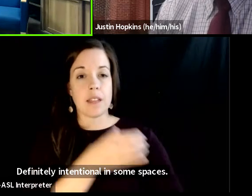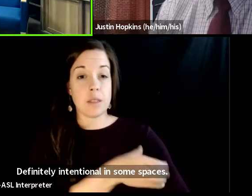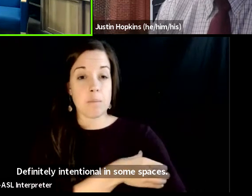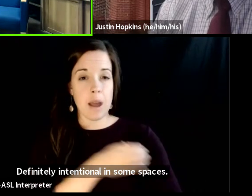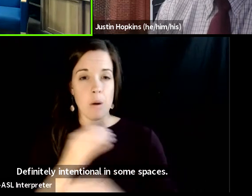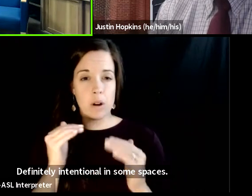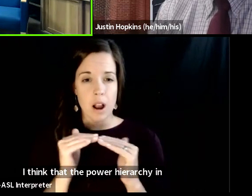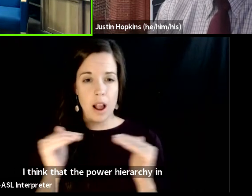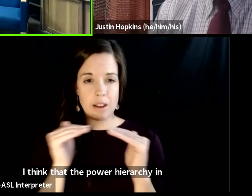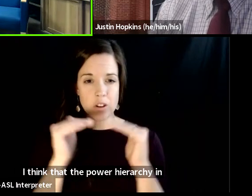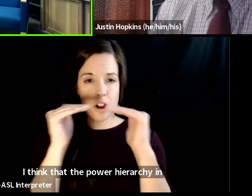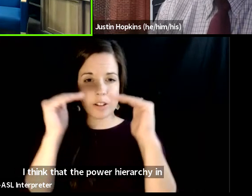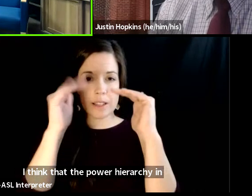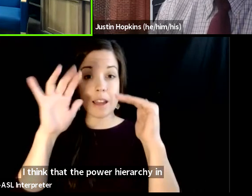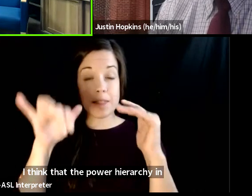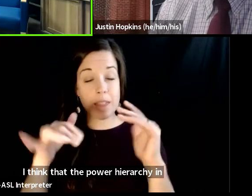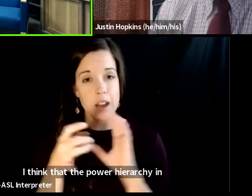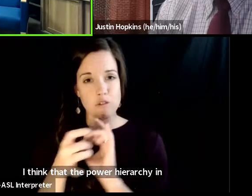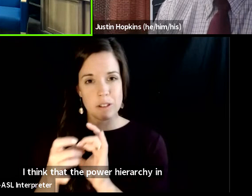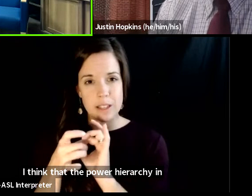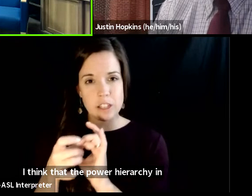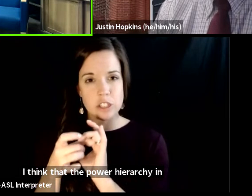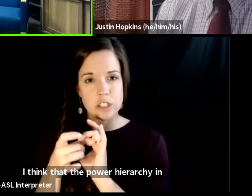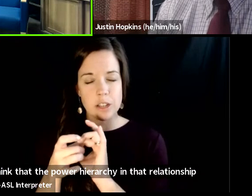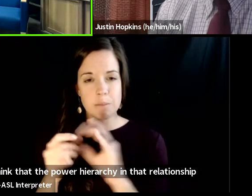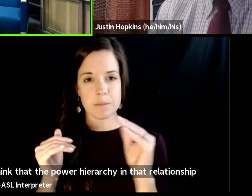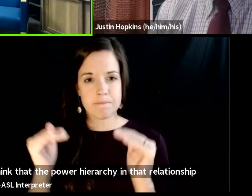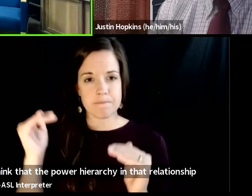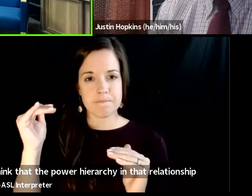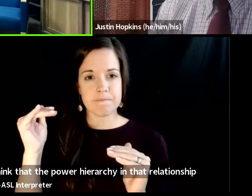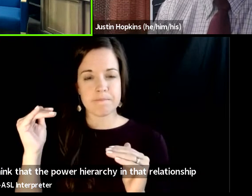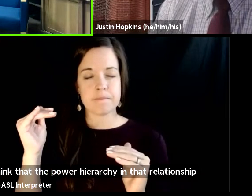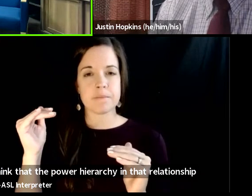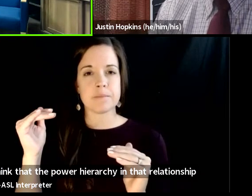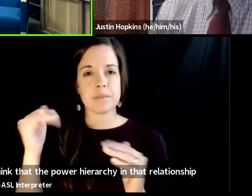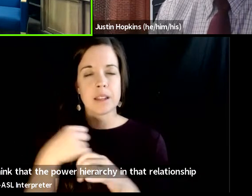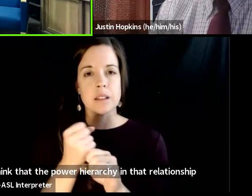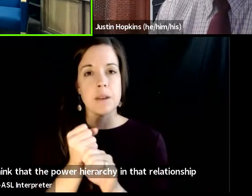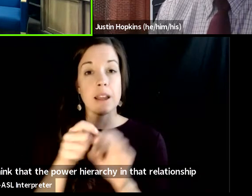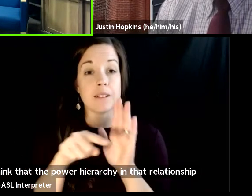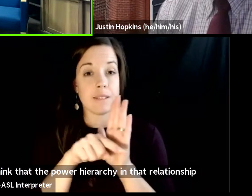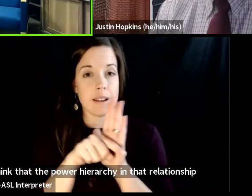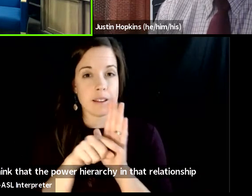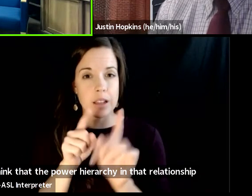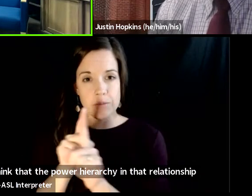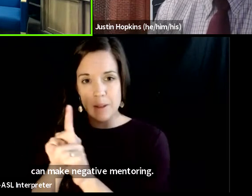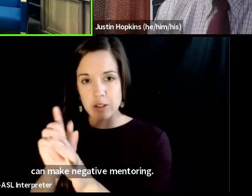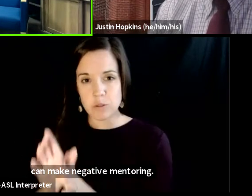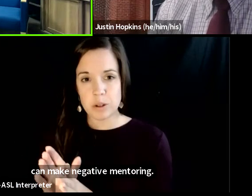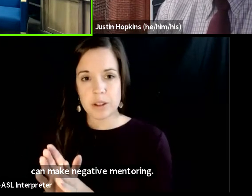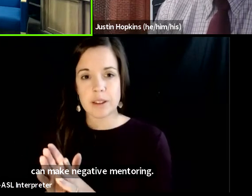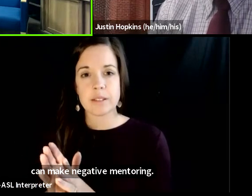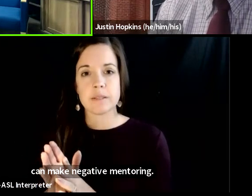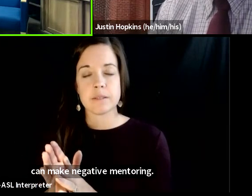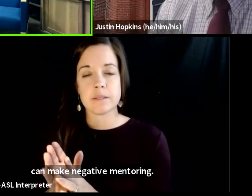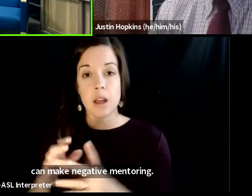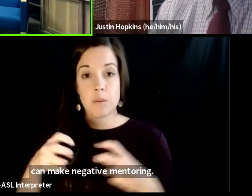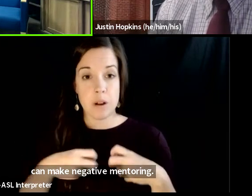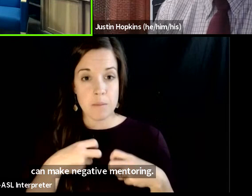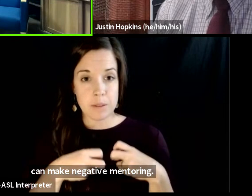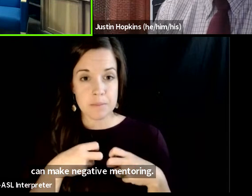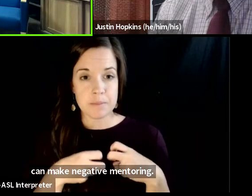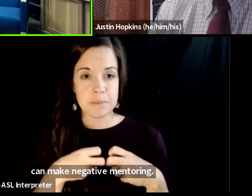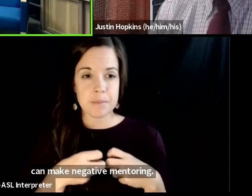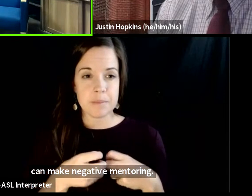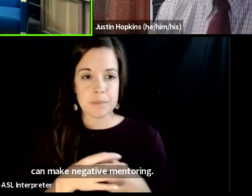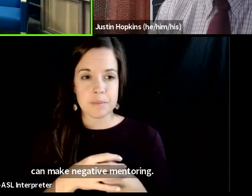in that relationship can make negative mentoring a definite problem.